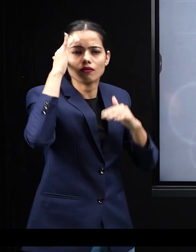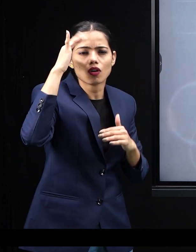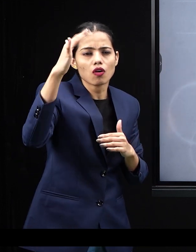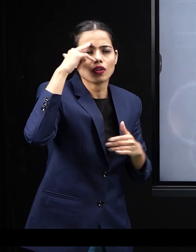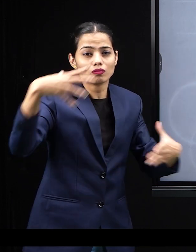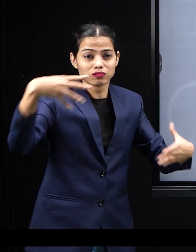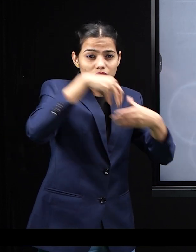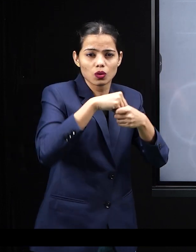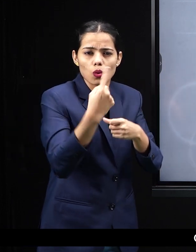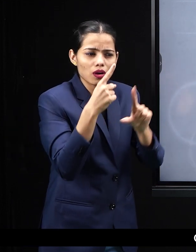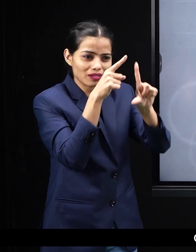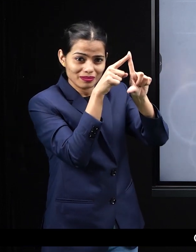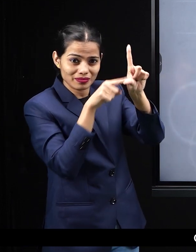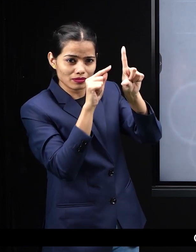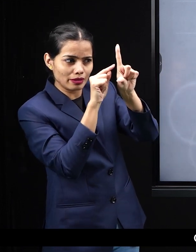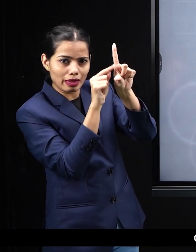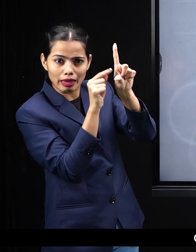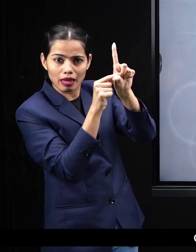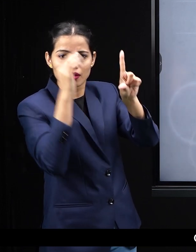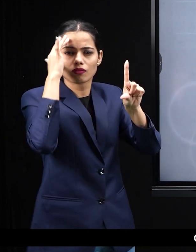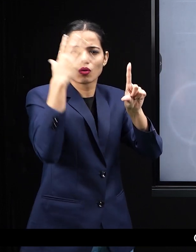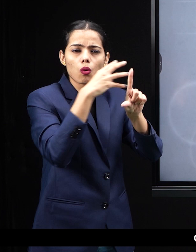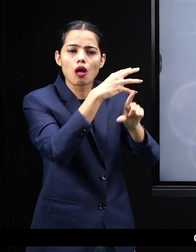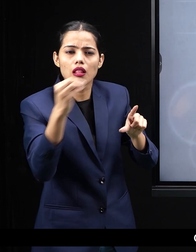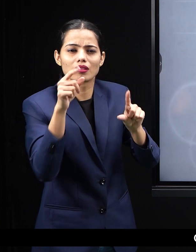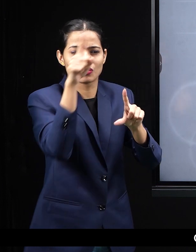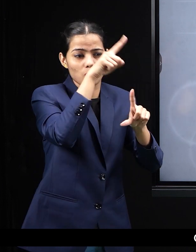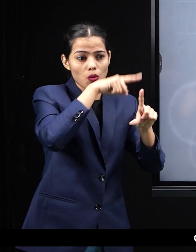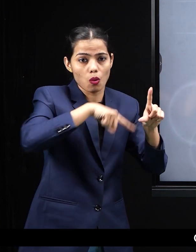angle theorem, and the tangent chord theorem.